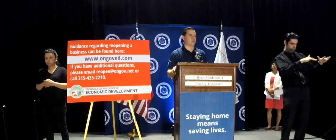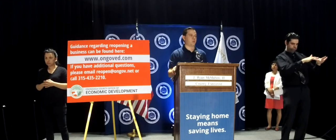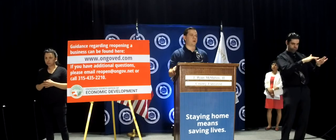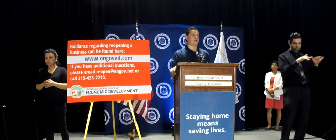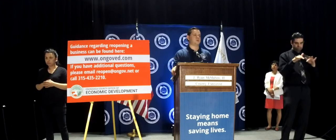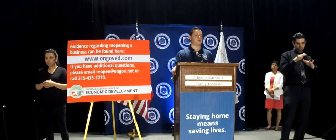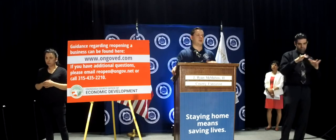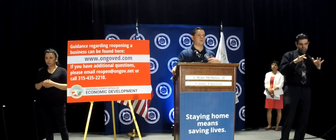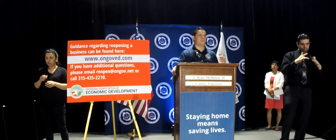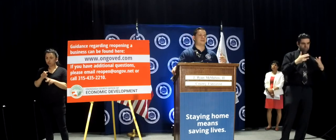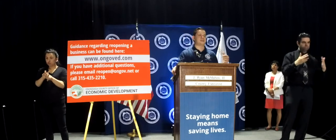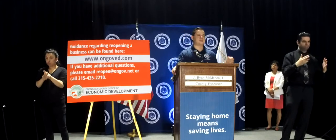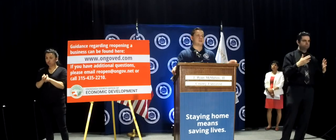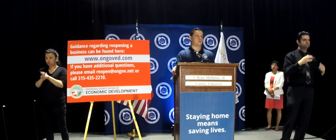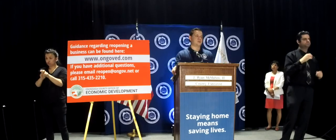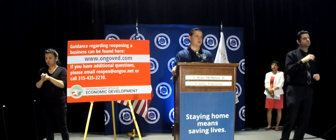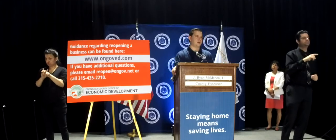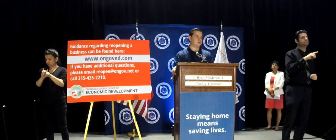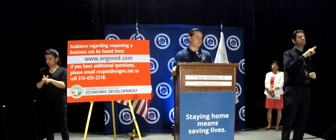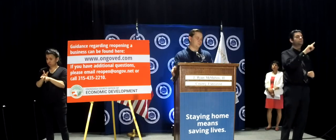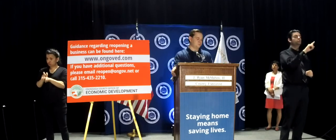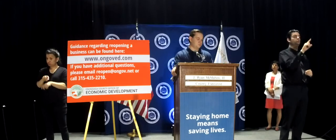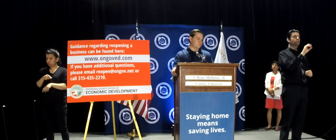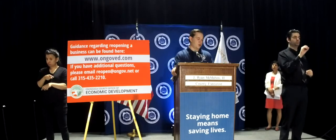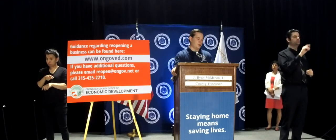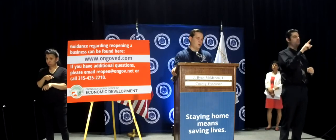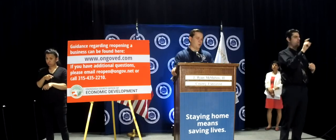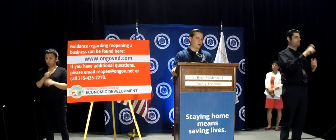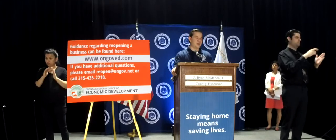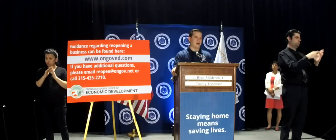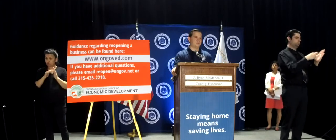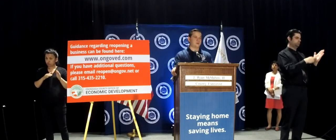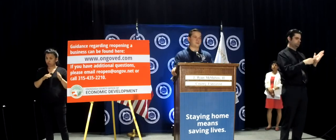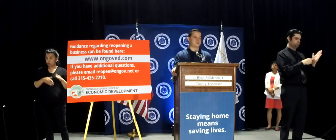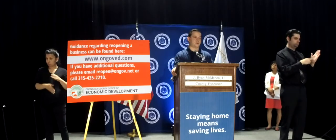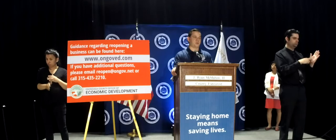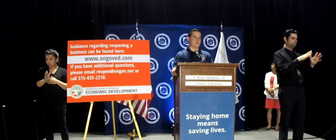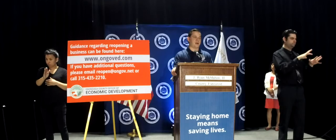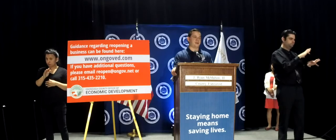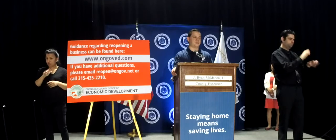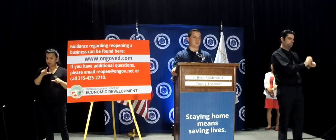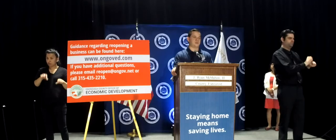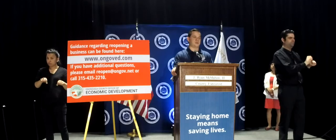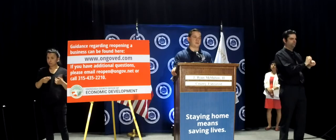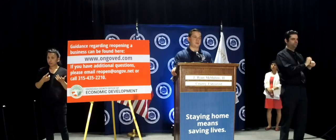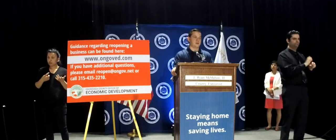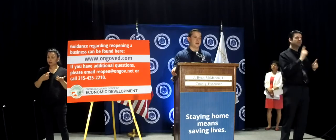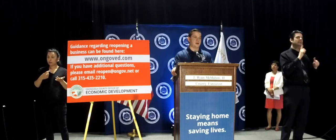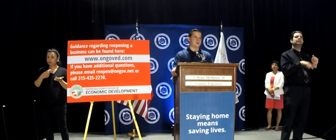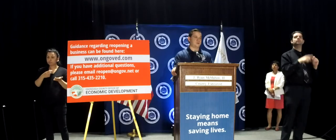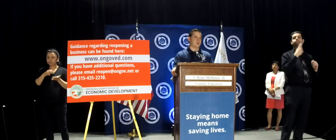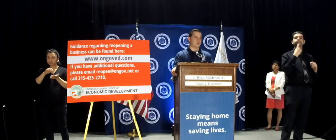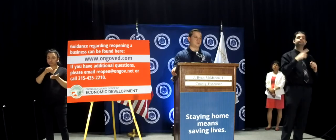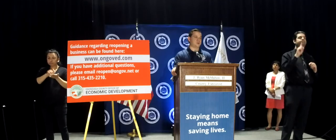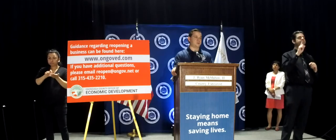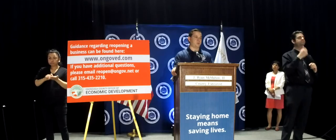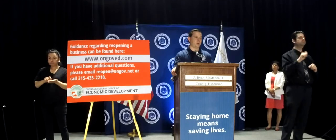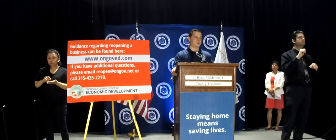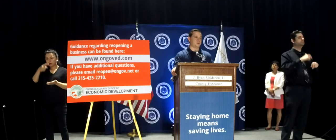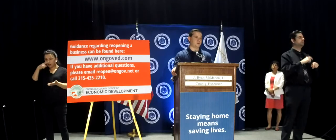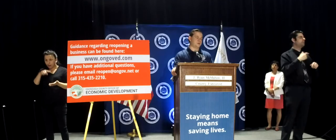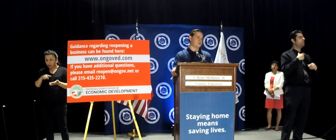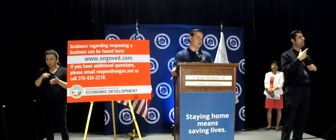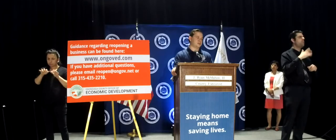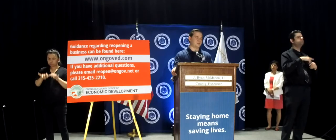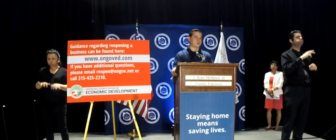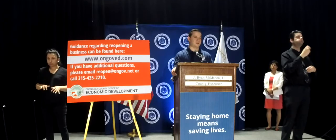registrations are important as we think about businesses and restart. Where you have a business, where you're providing a service, to register is